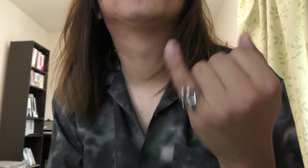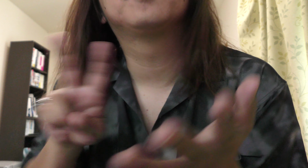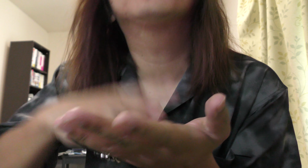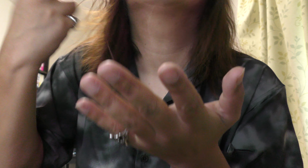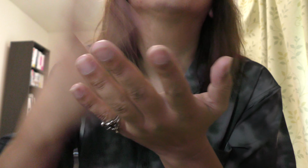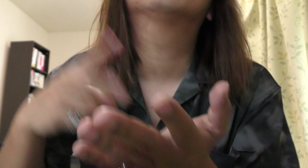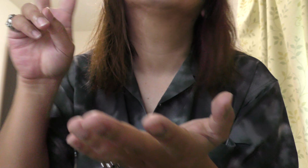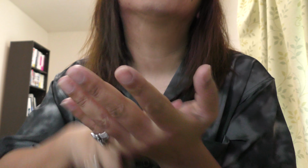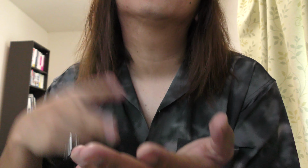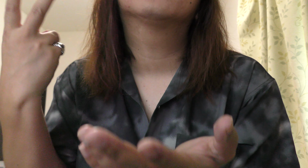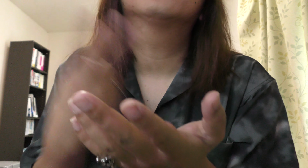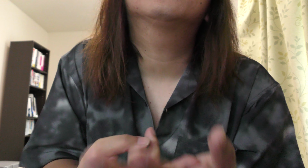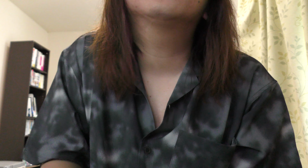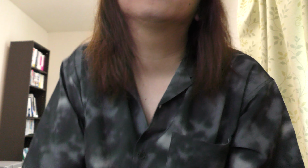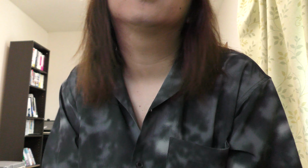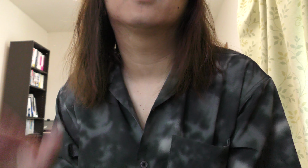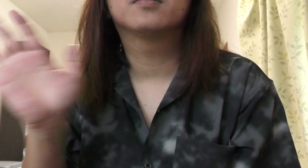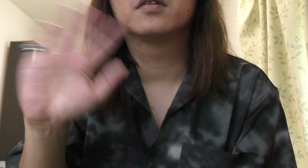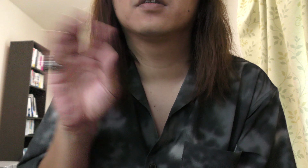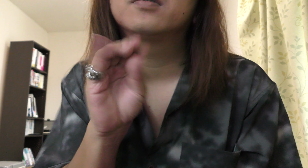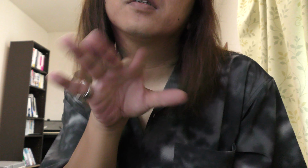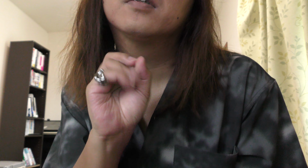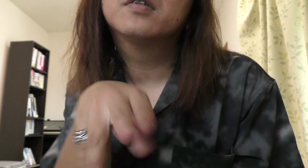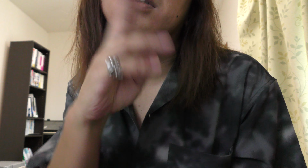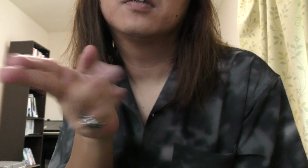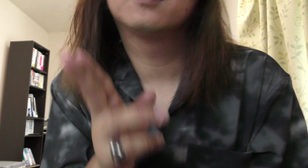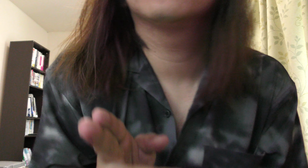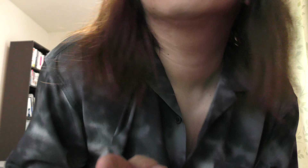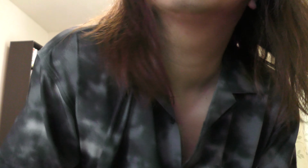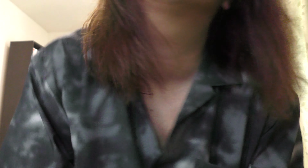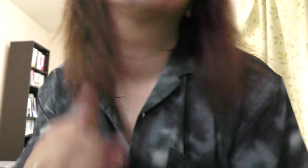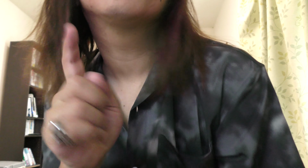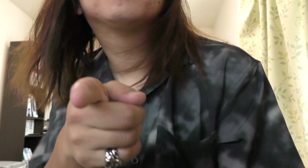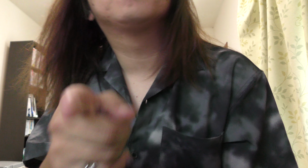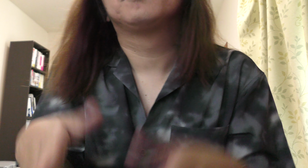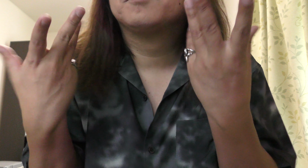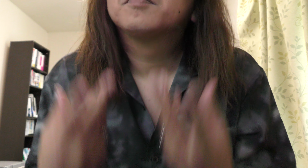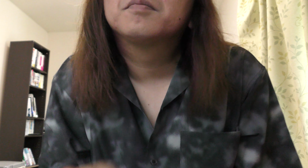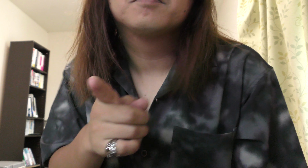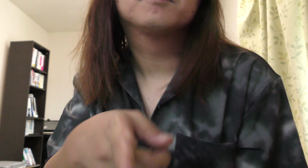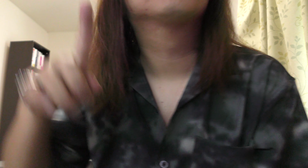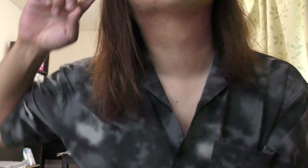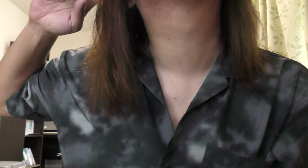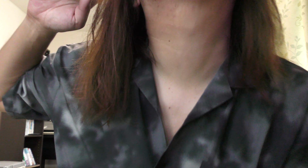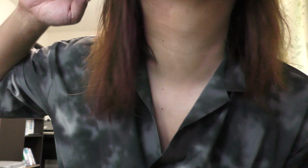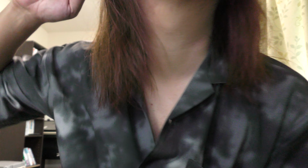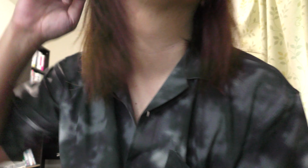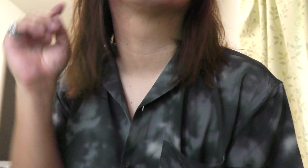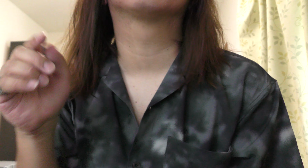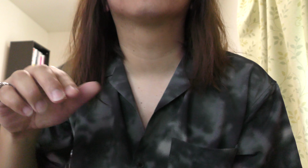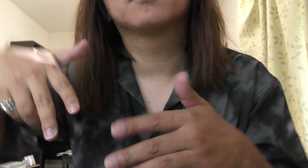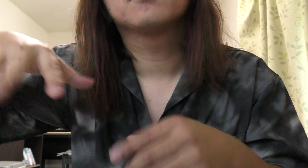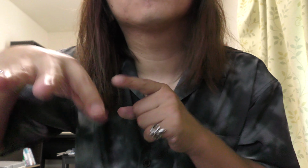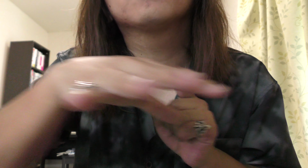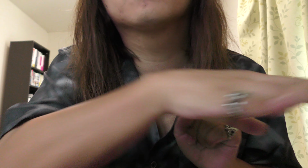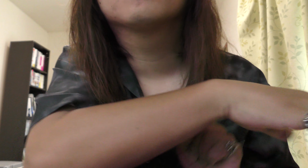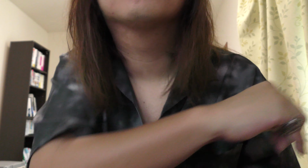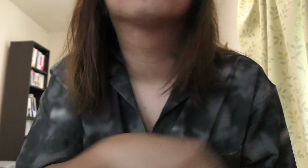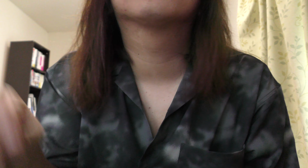I'm with the skater boy, I said see you later boy, I feel excellent Deep shot, baby, gotta shoot you later Ipentart in the studio,